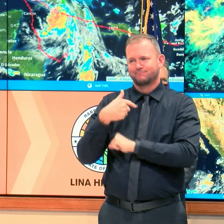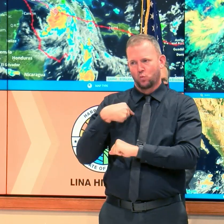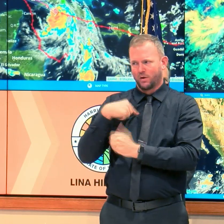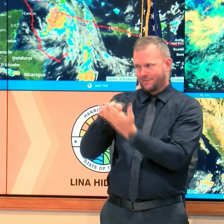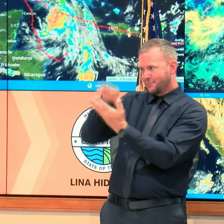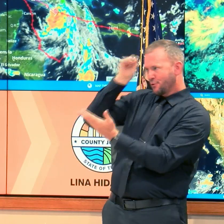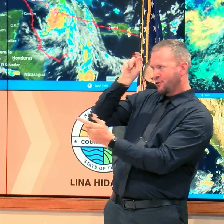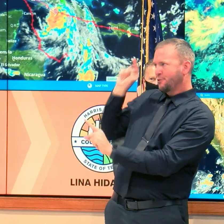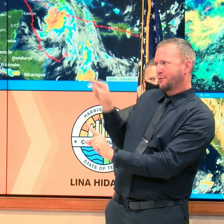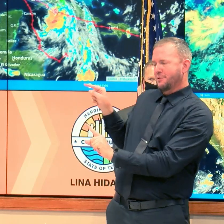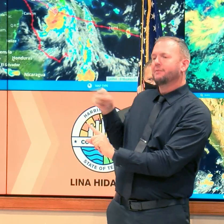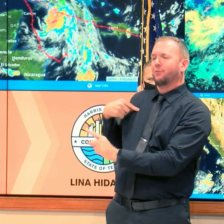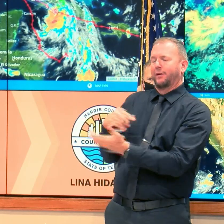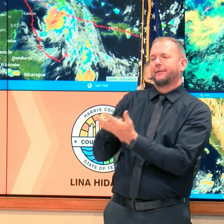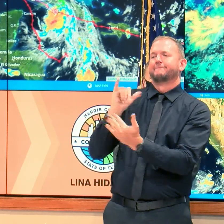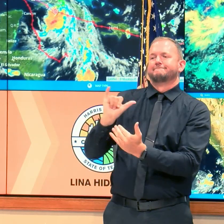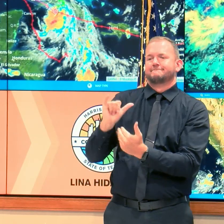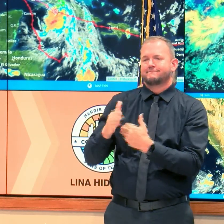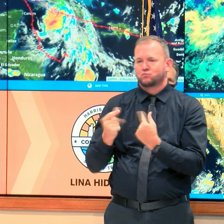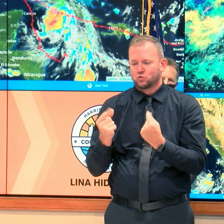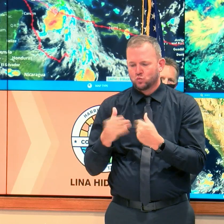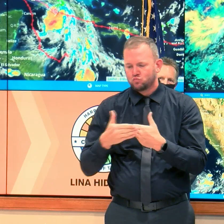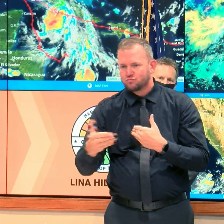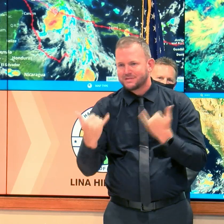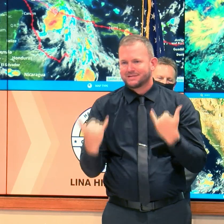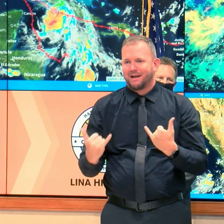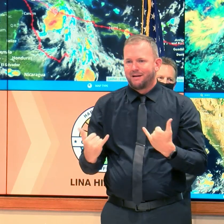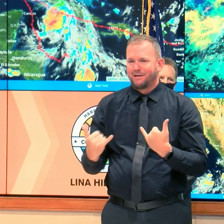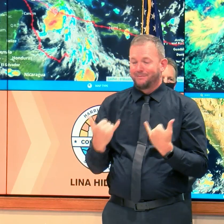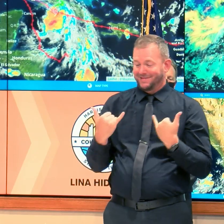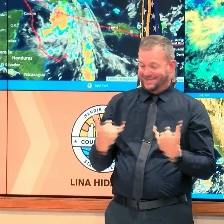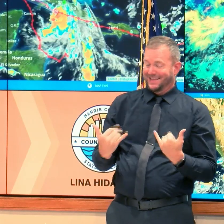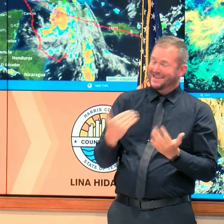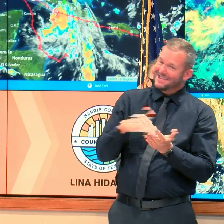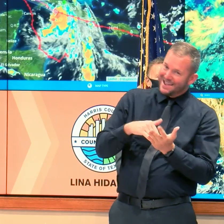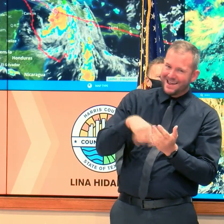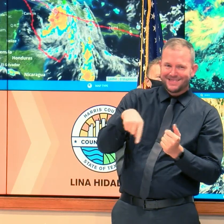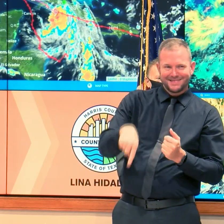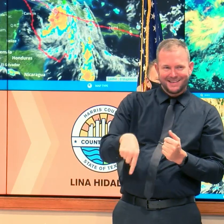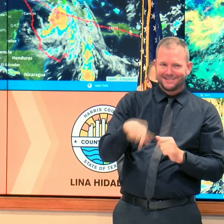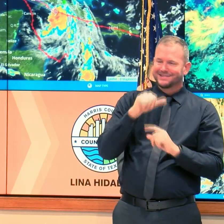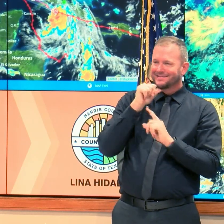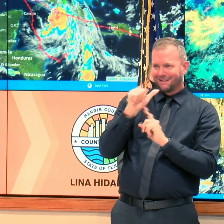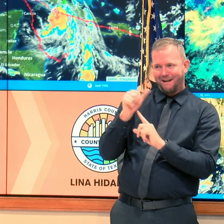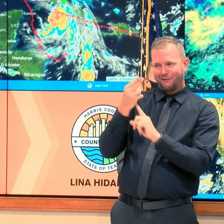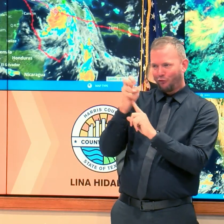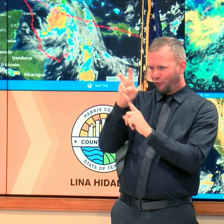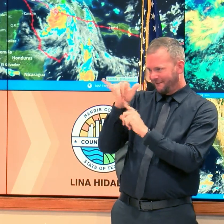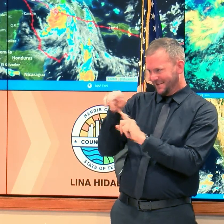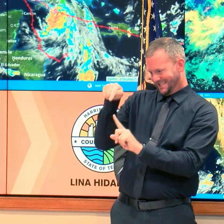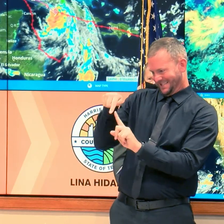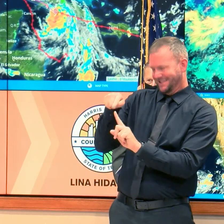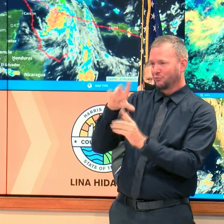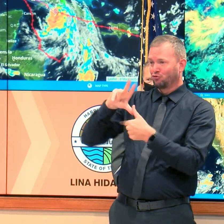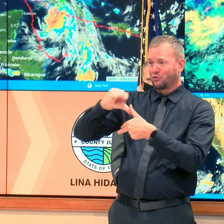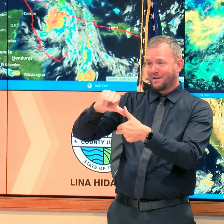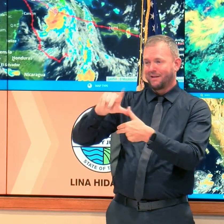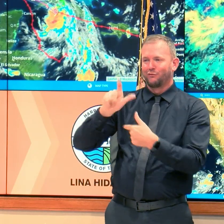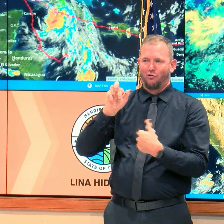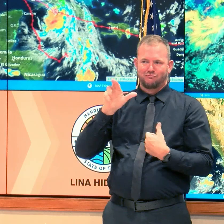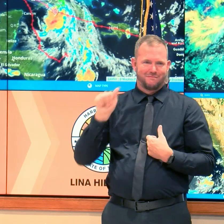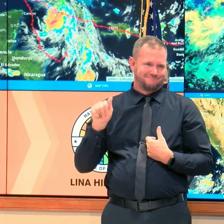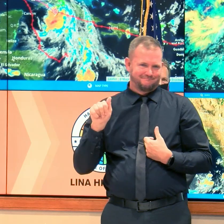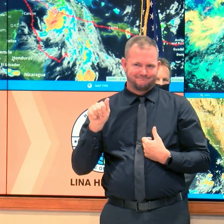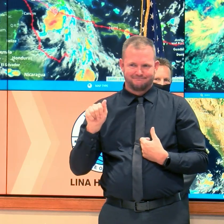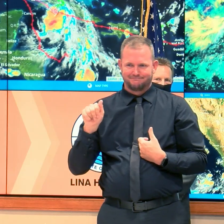Hurricane Harvey. But again, you cannot compare Harvey with what we are dealing with on in this particular case. But